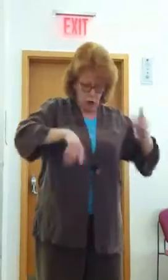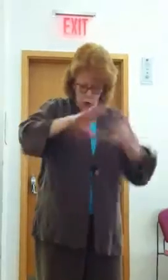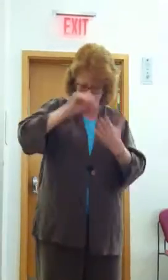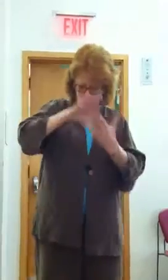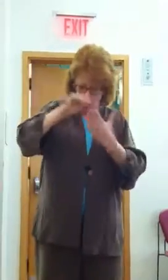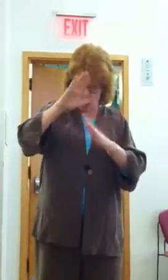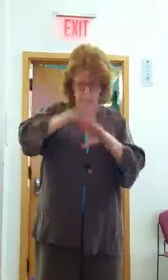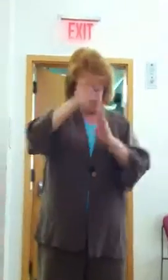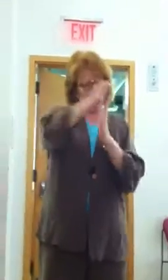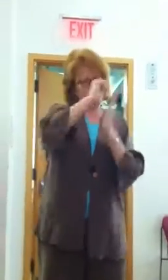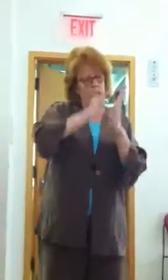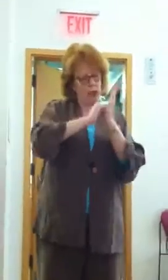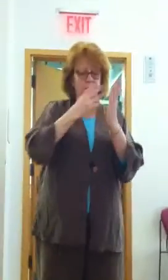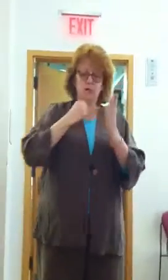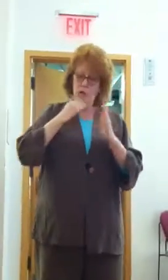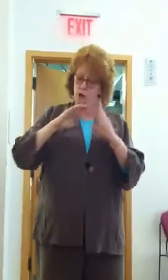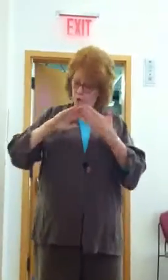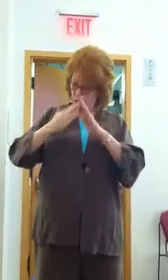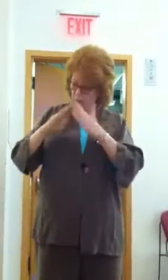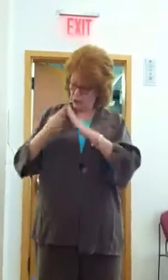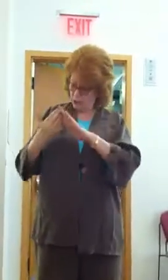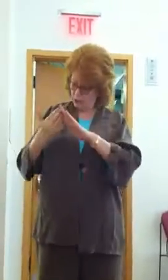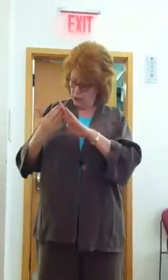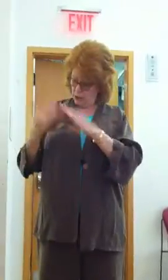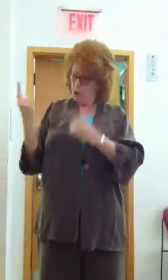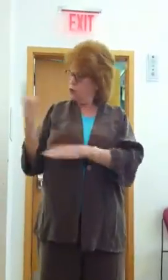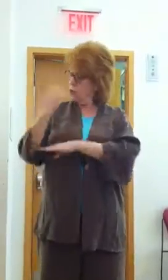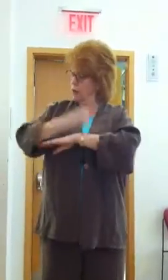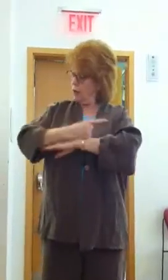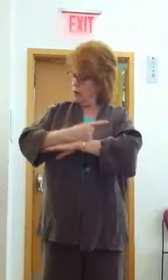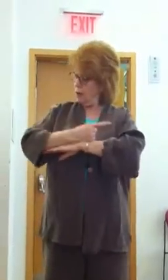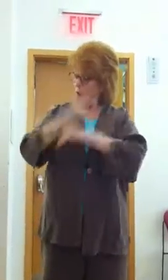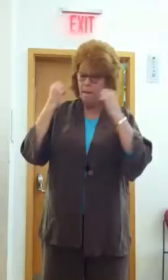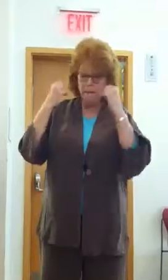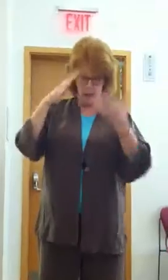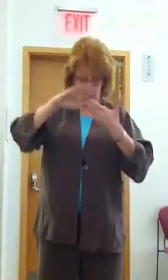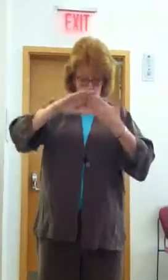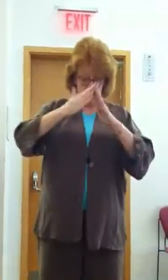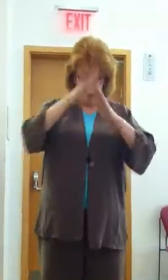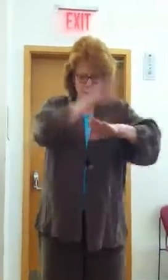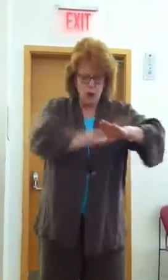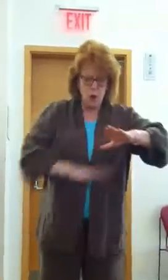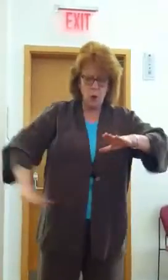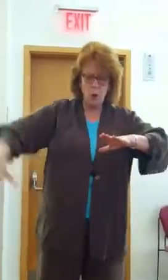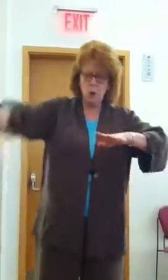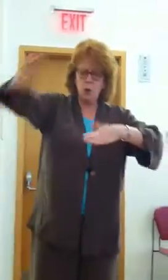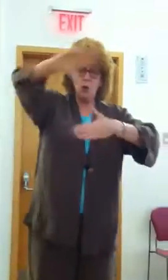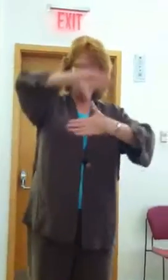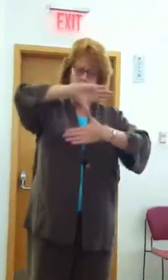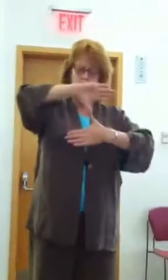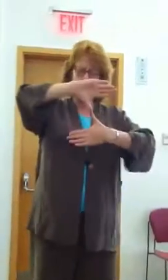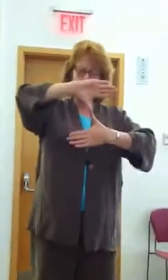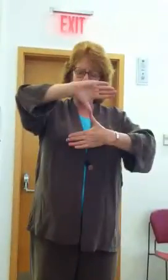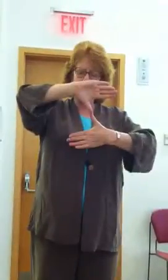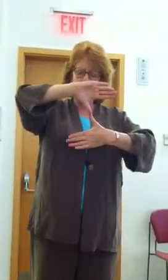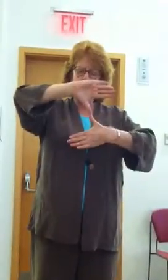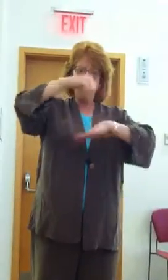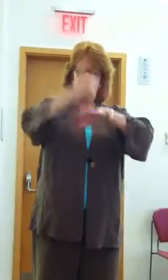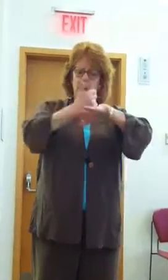the Jewish community. Today, many communities across North America mark JDAM,